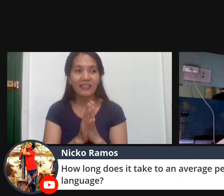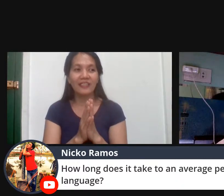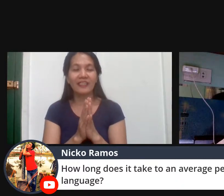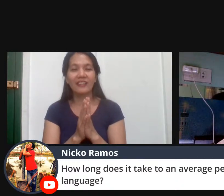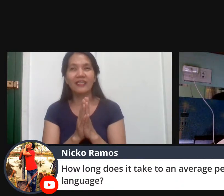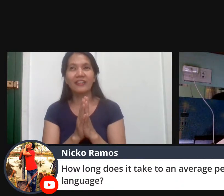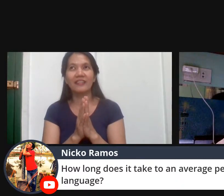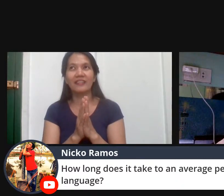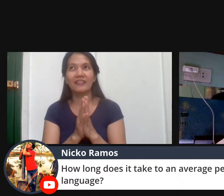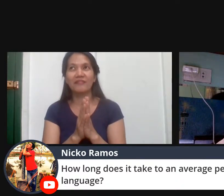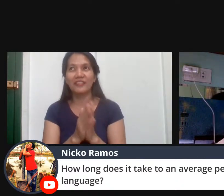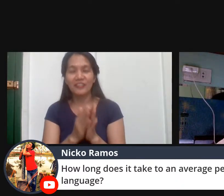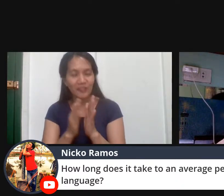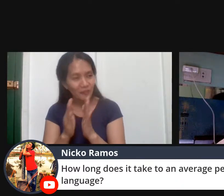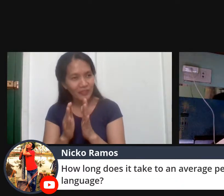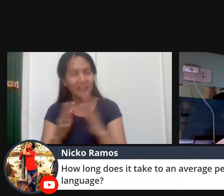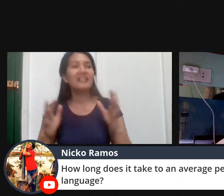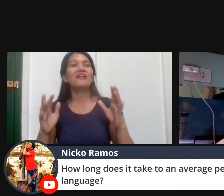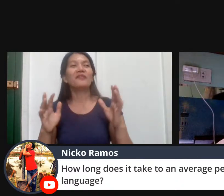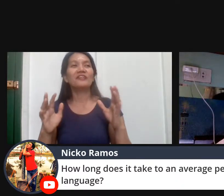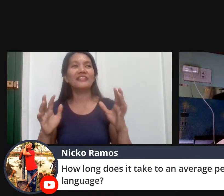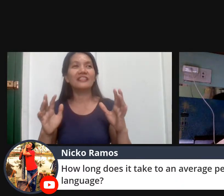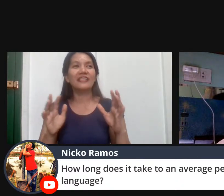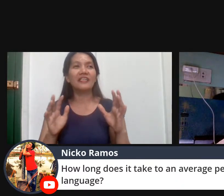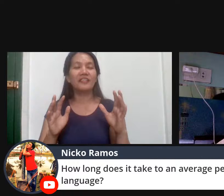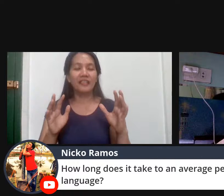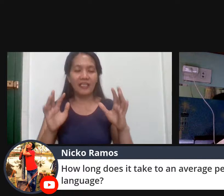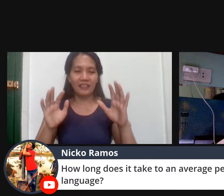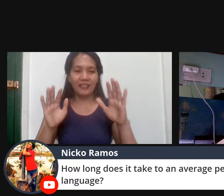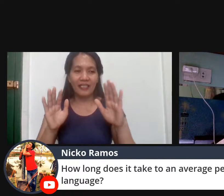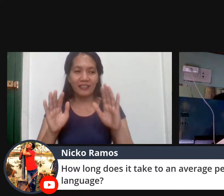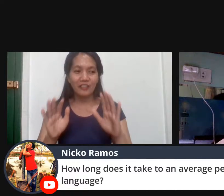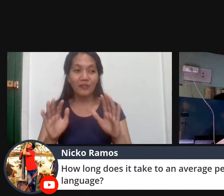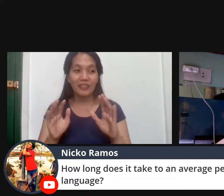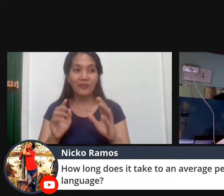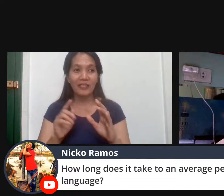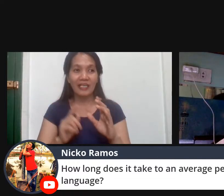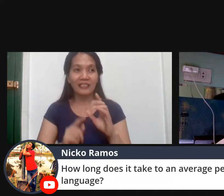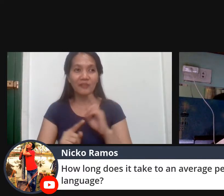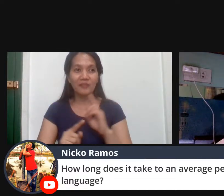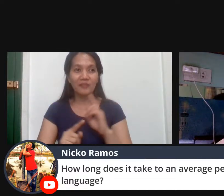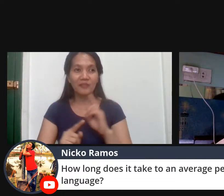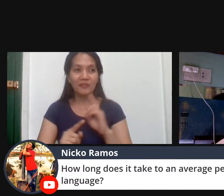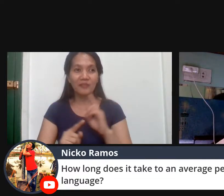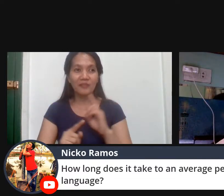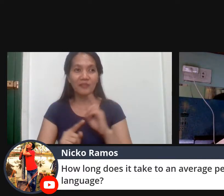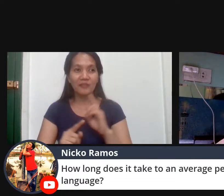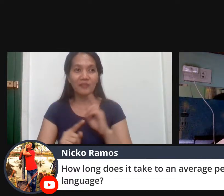interpreting and reverse interpreting. When you say signer, kaya nito, ginawa natin,